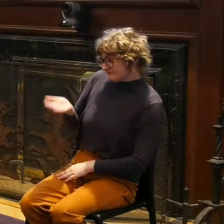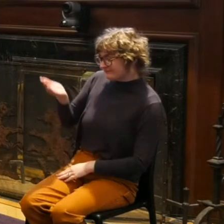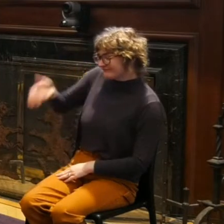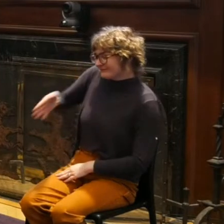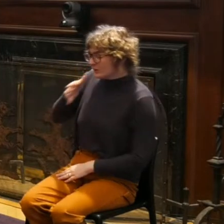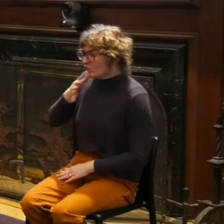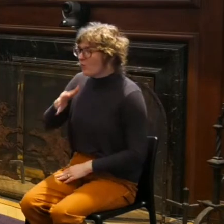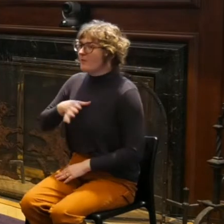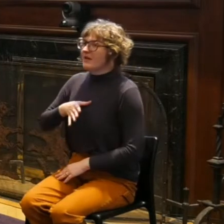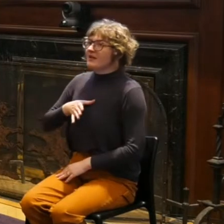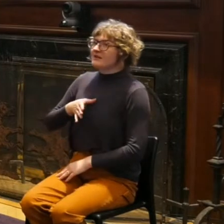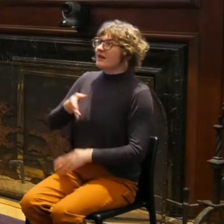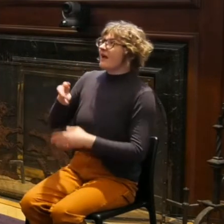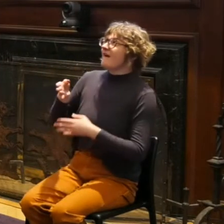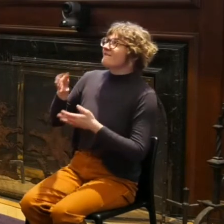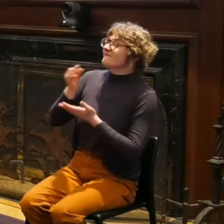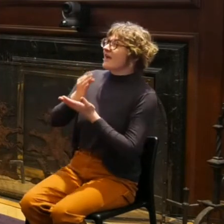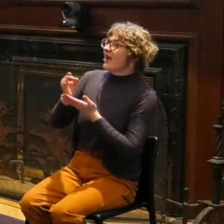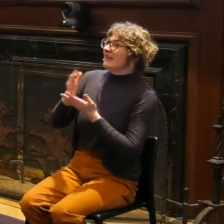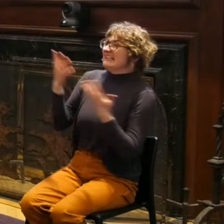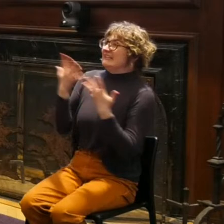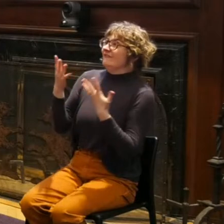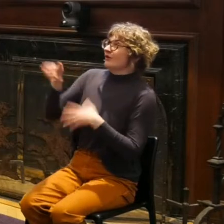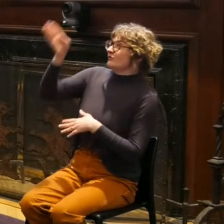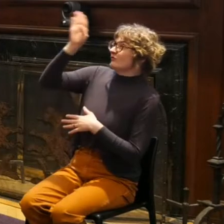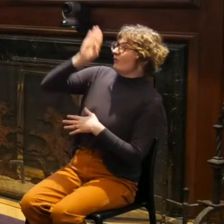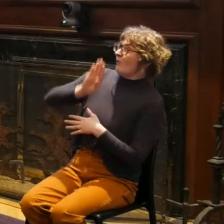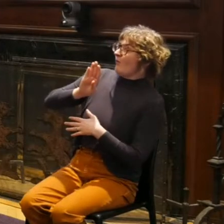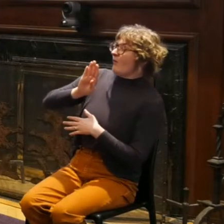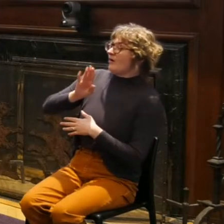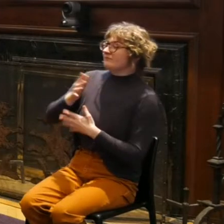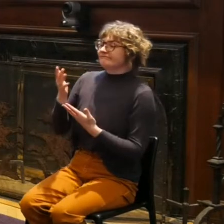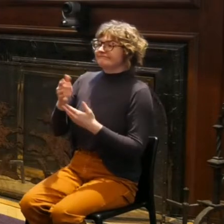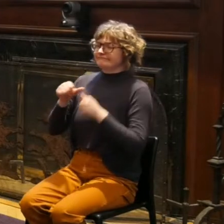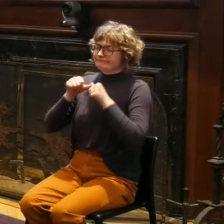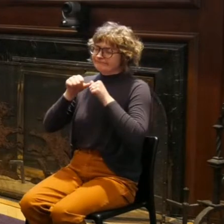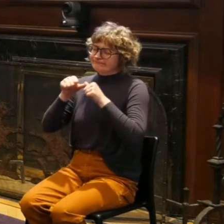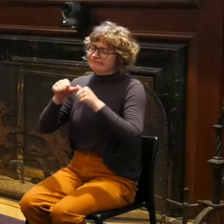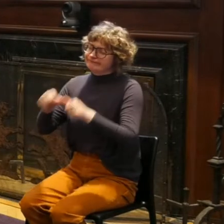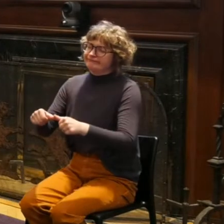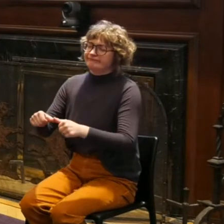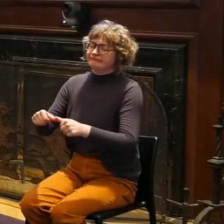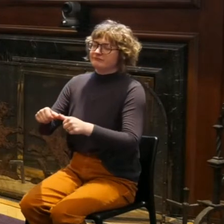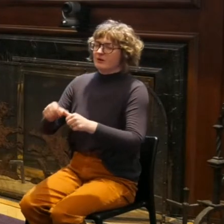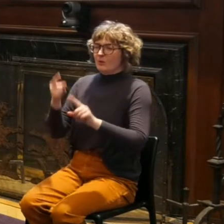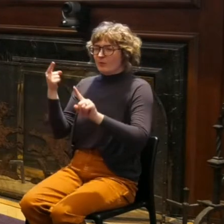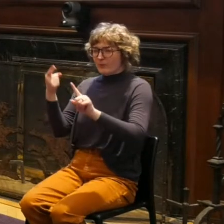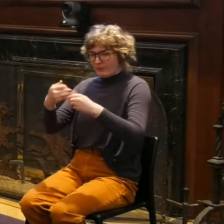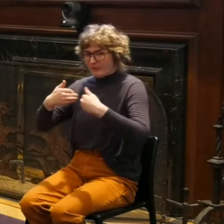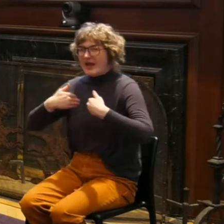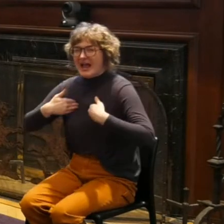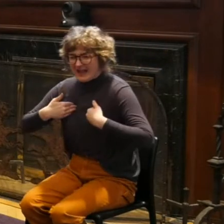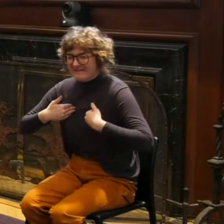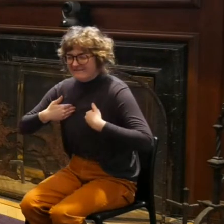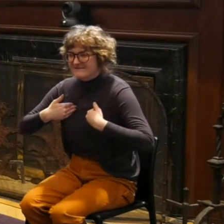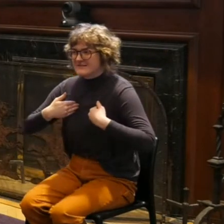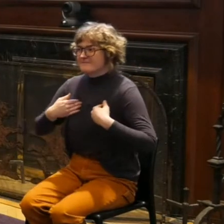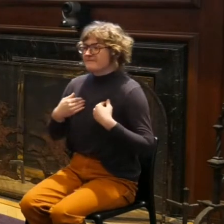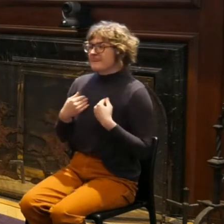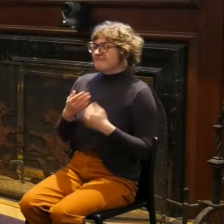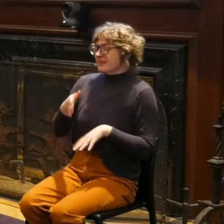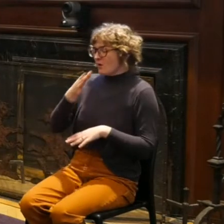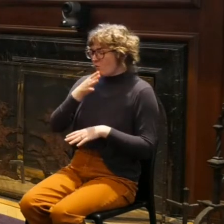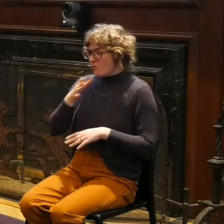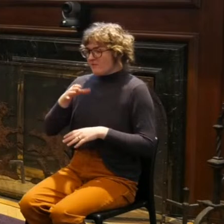woman of faith who fears the Lord, a woman of resilience and tenacity too, able to